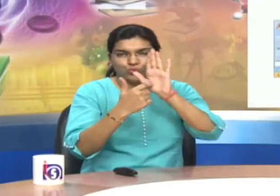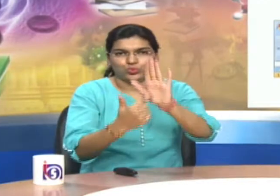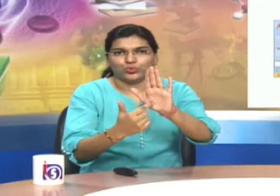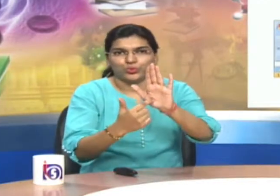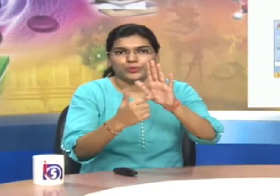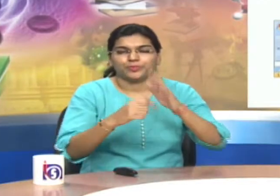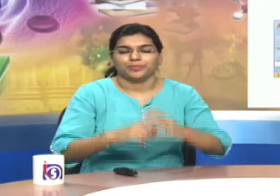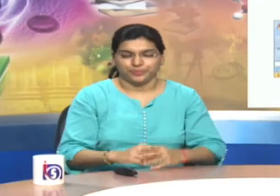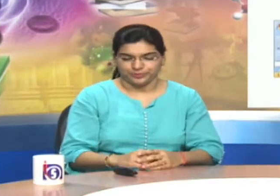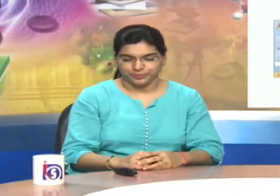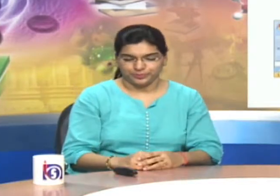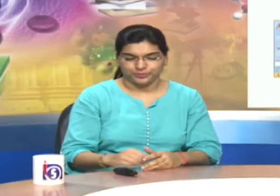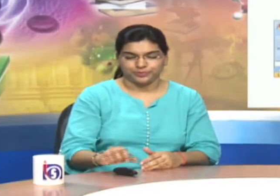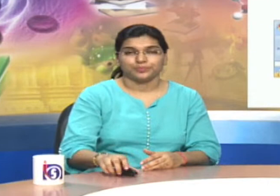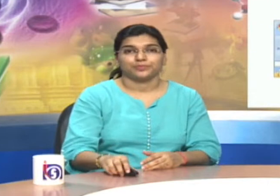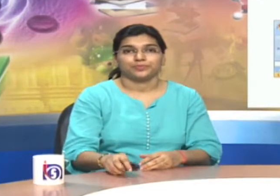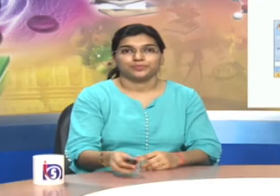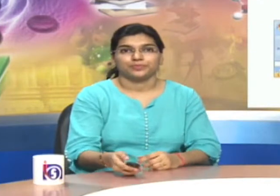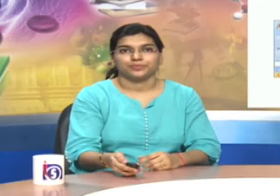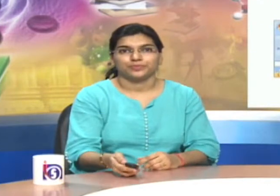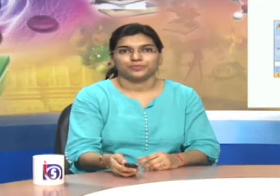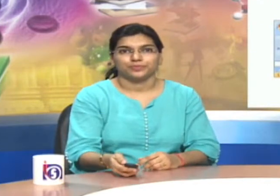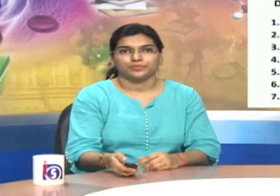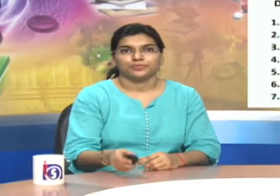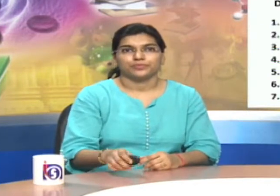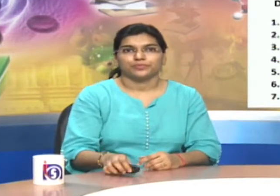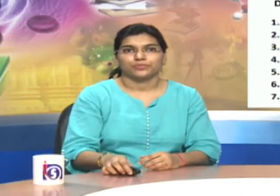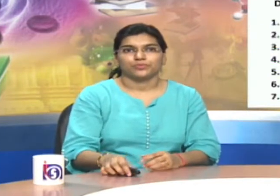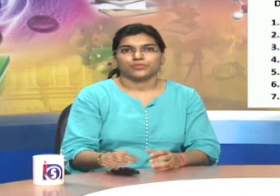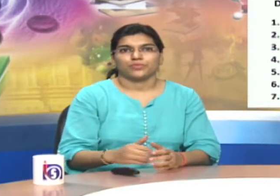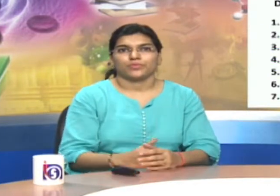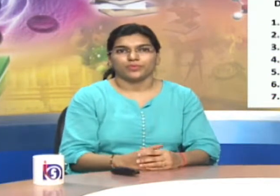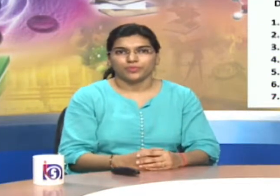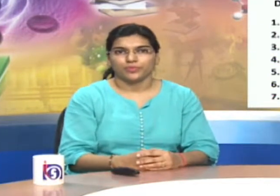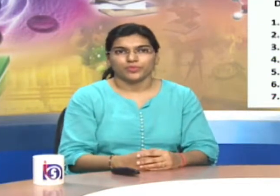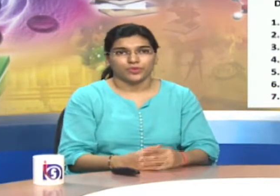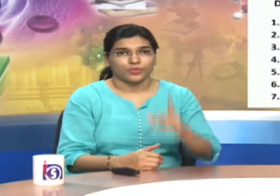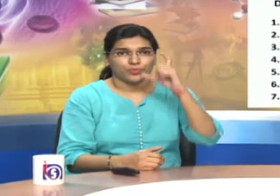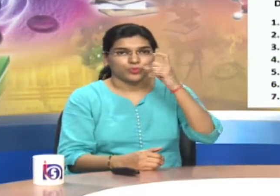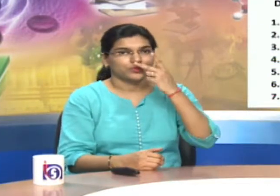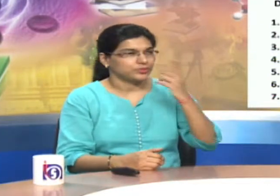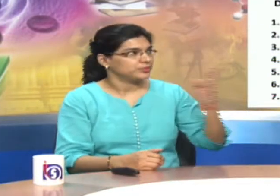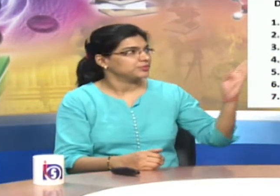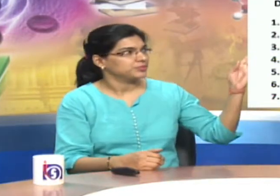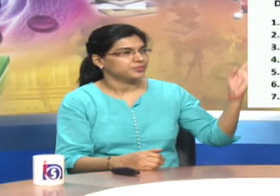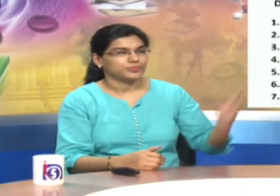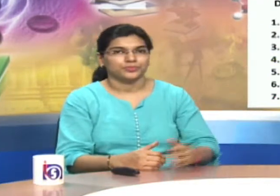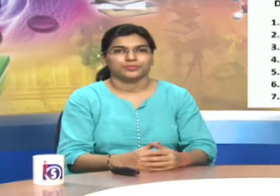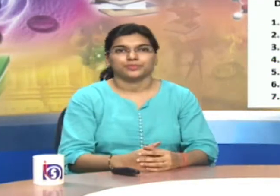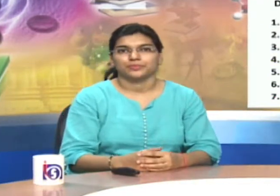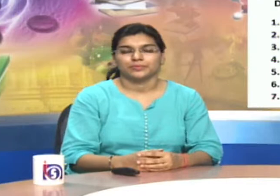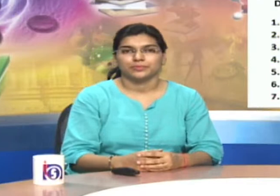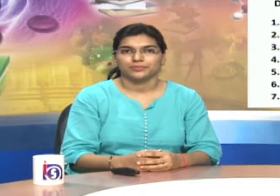square. When you click on that, you can see another pop down option. You can see on the screen.